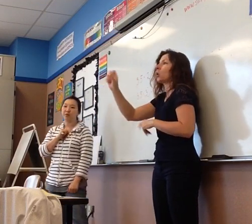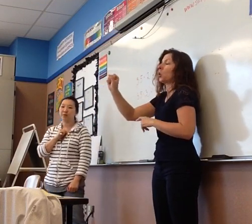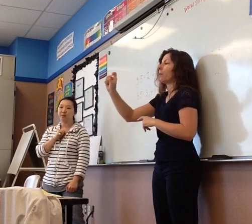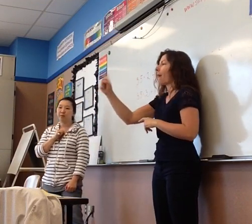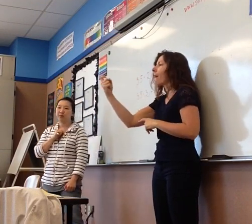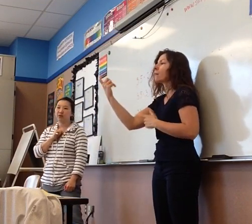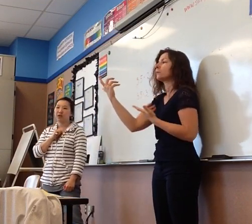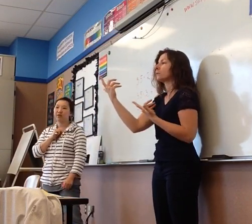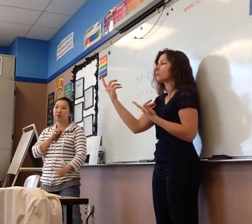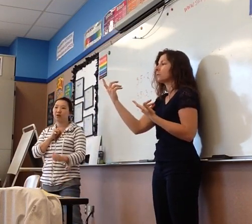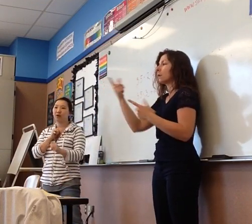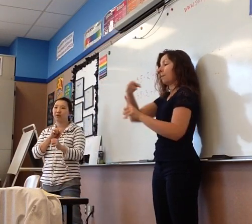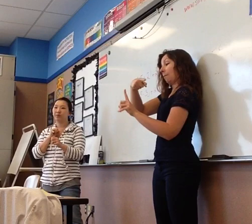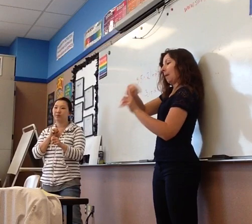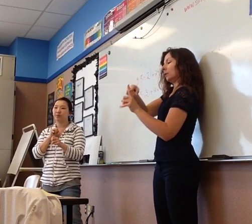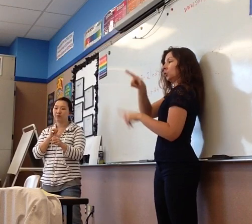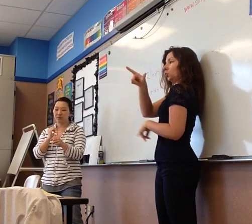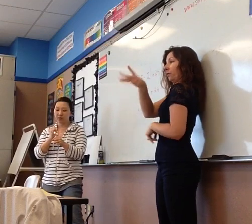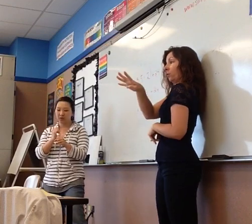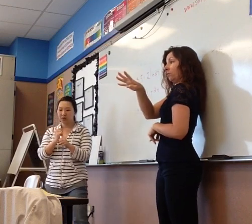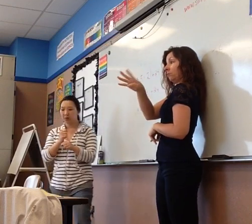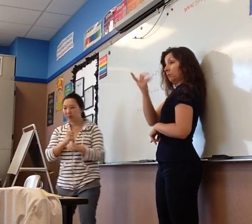24. Everyone good?